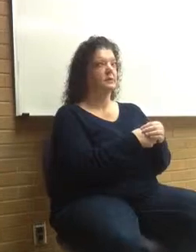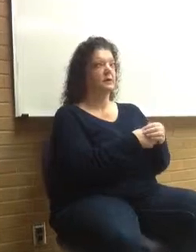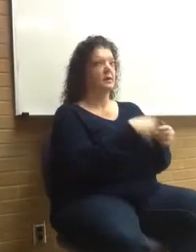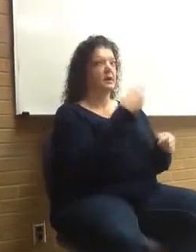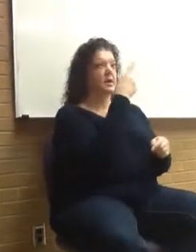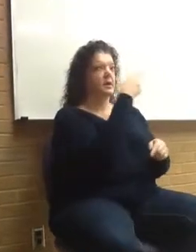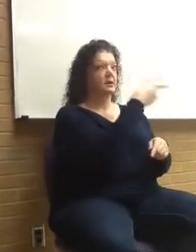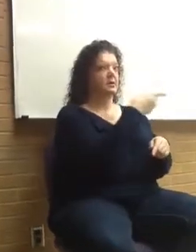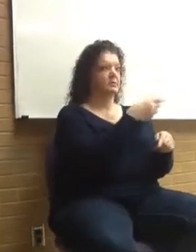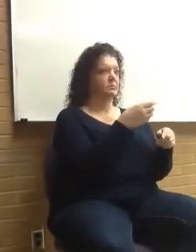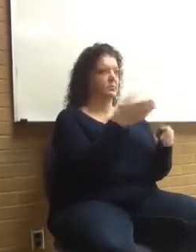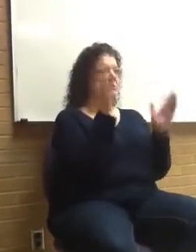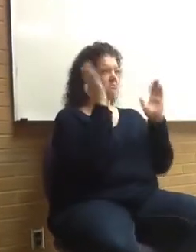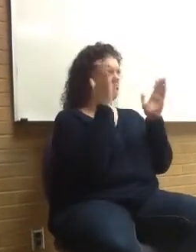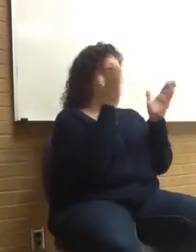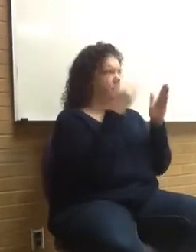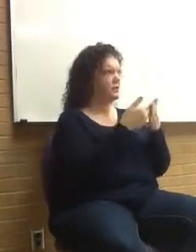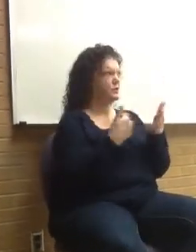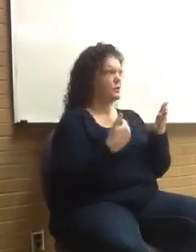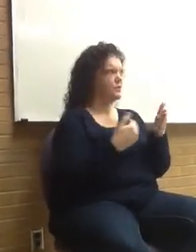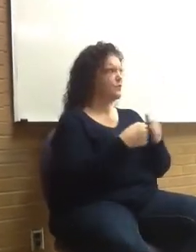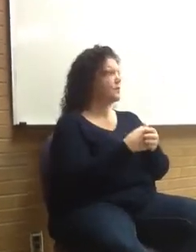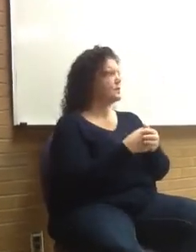class. Who's got a question for him?